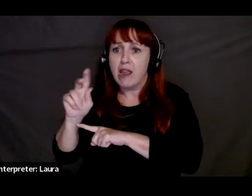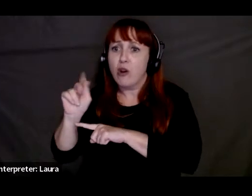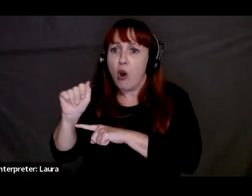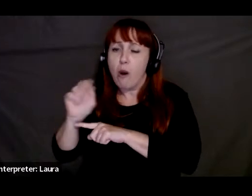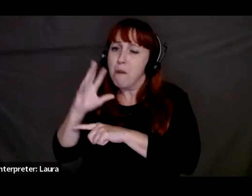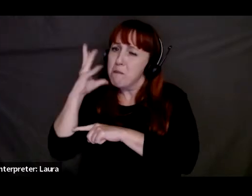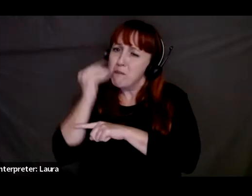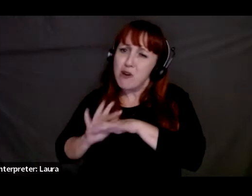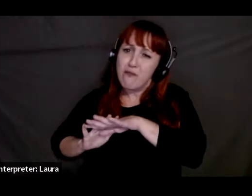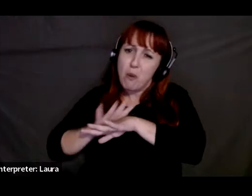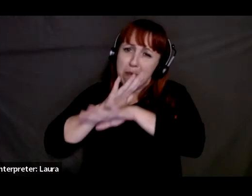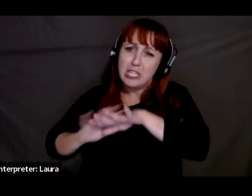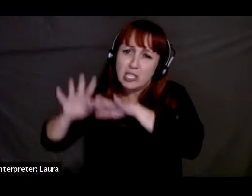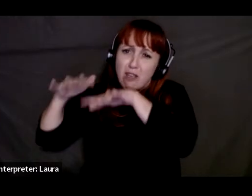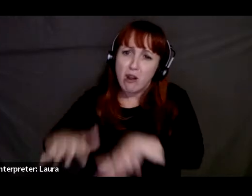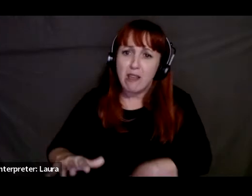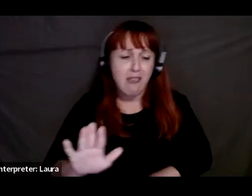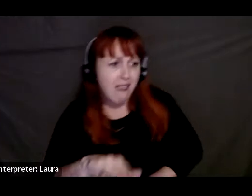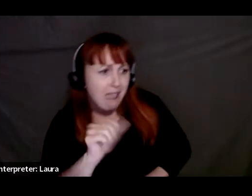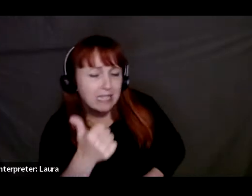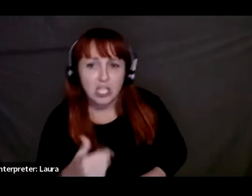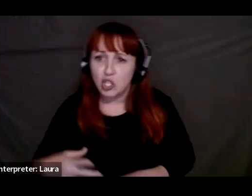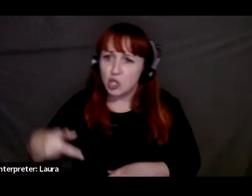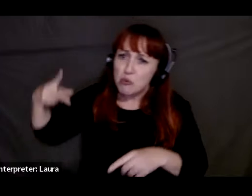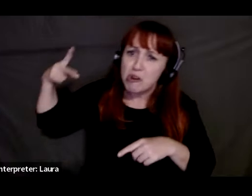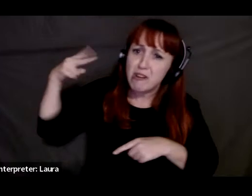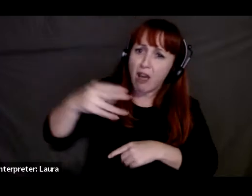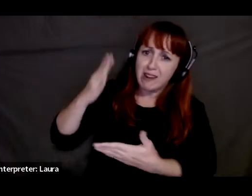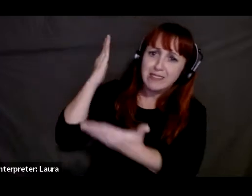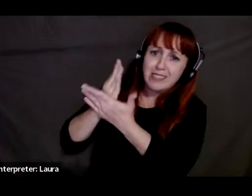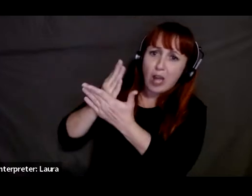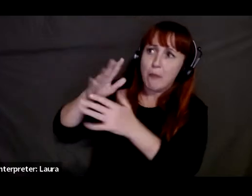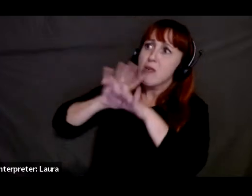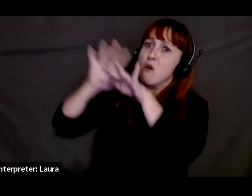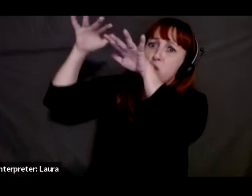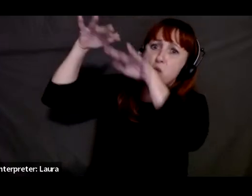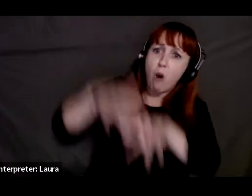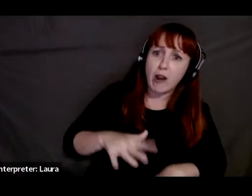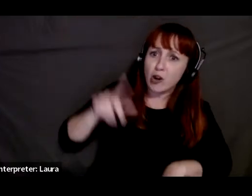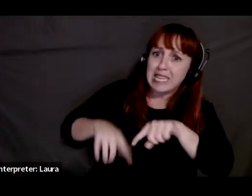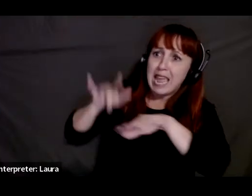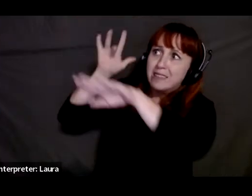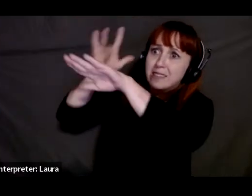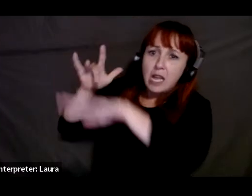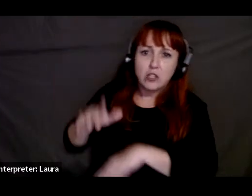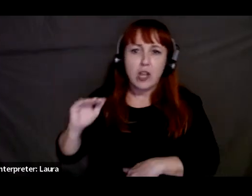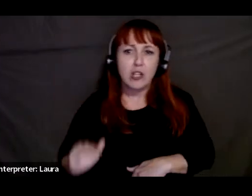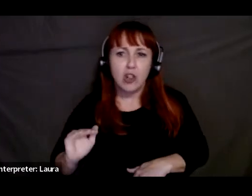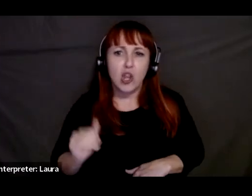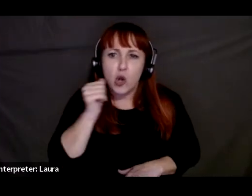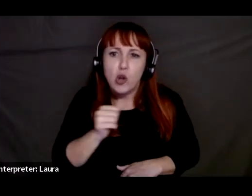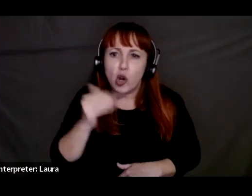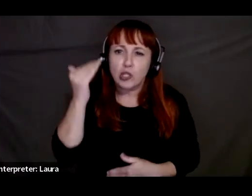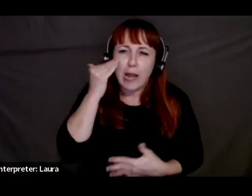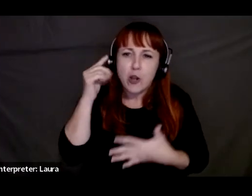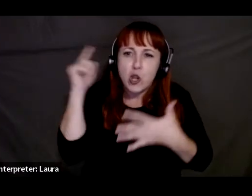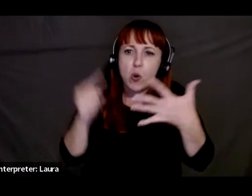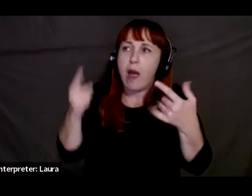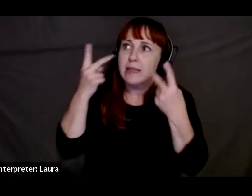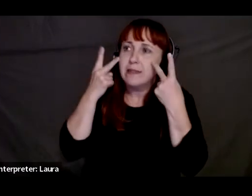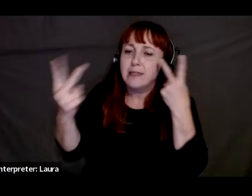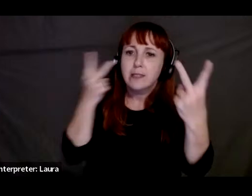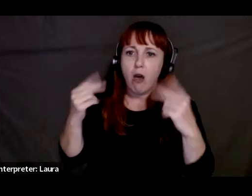beaches. Auntie. You condemn our water. I was a little girl when I knew all these things are